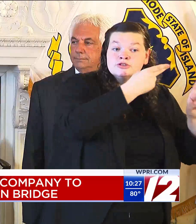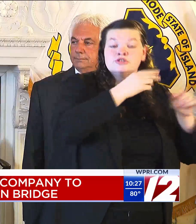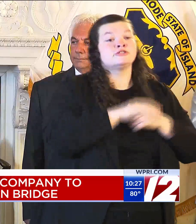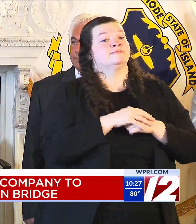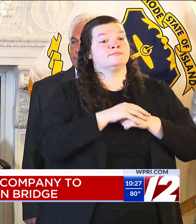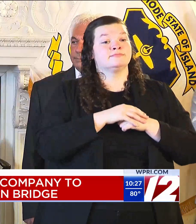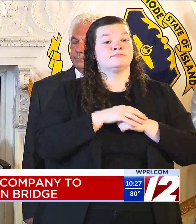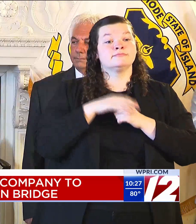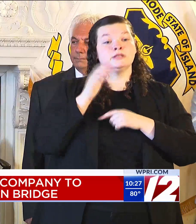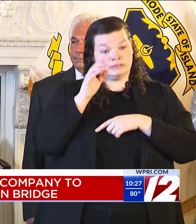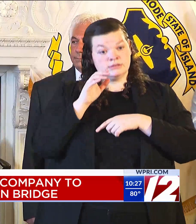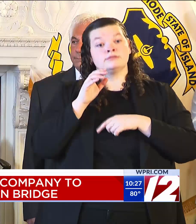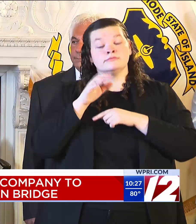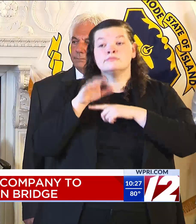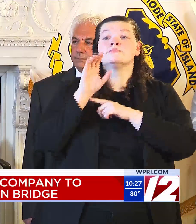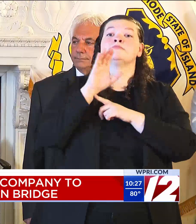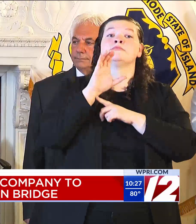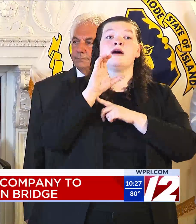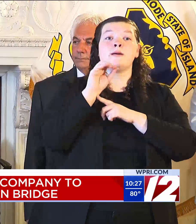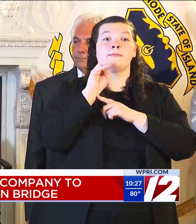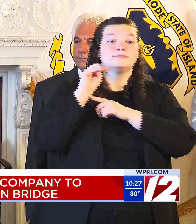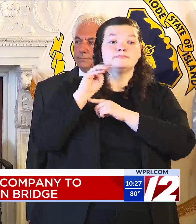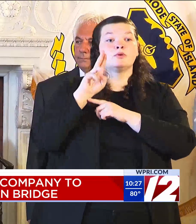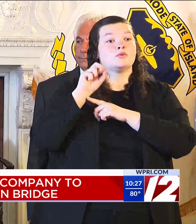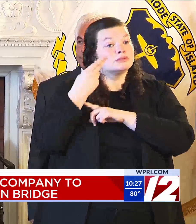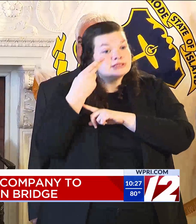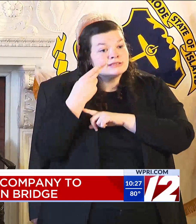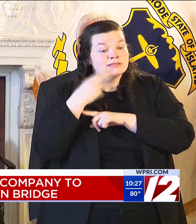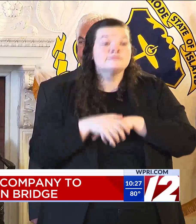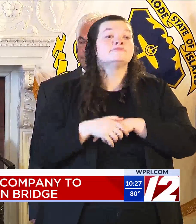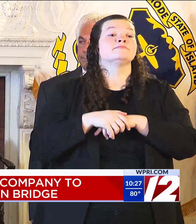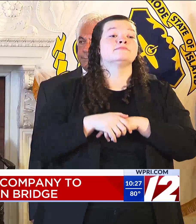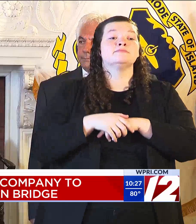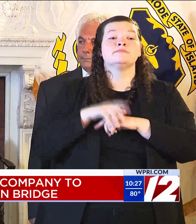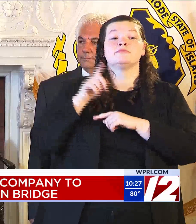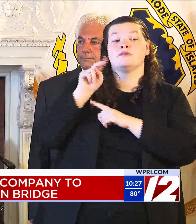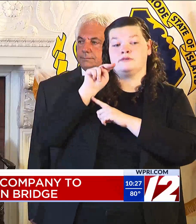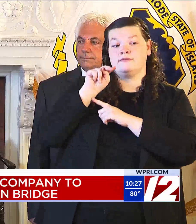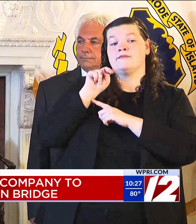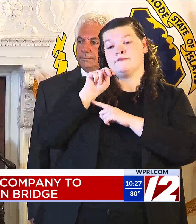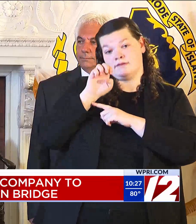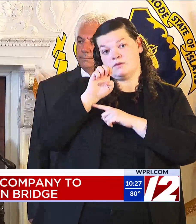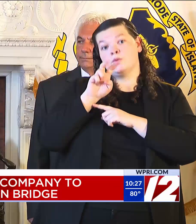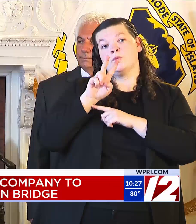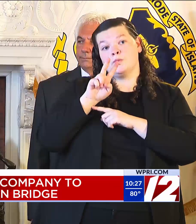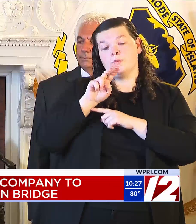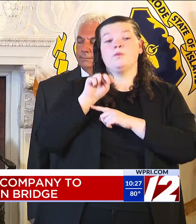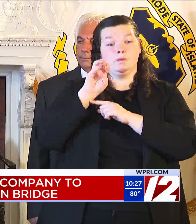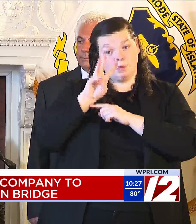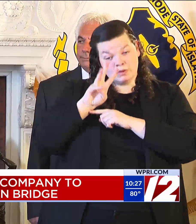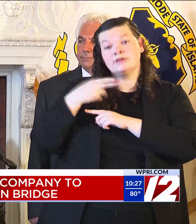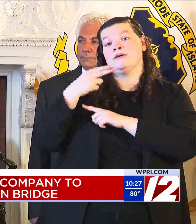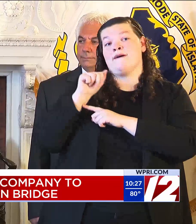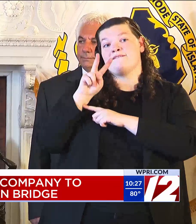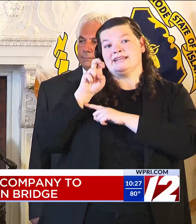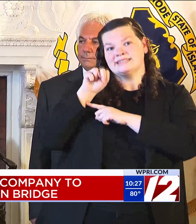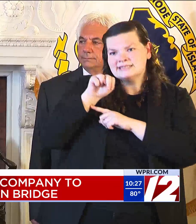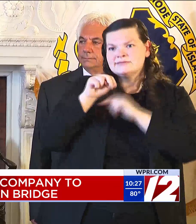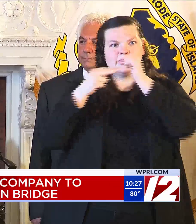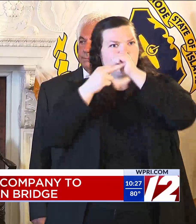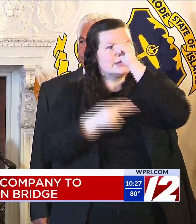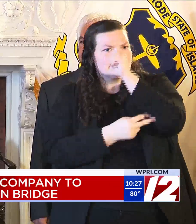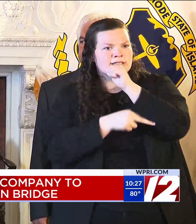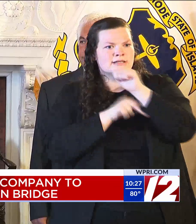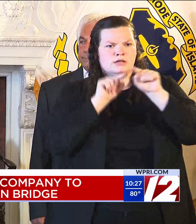Bridge, and the Q Bridge in New Haven, Connecticut. Our national resume includes hundreds of completed bridges of every type, which have been